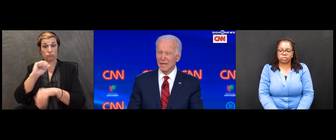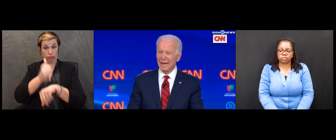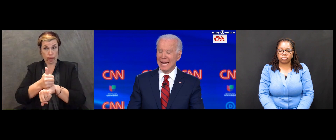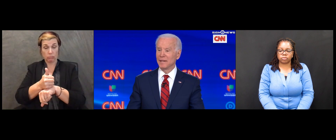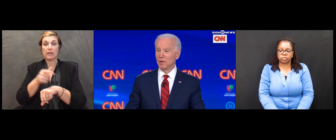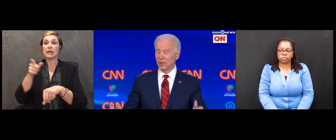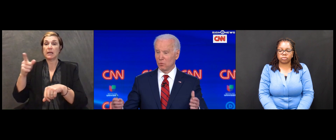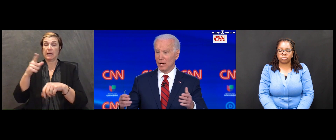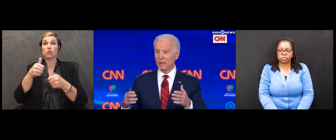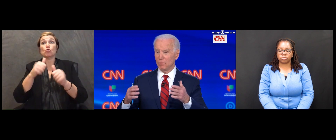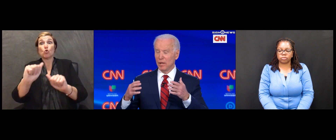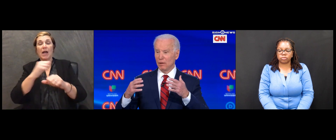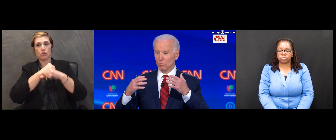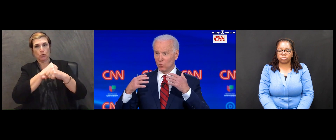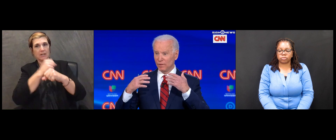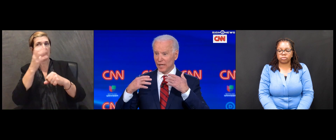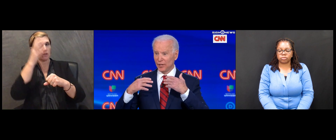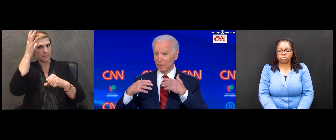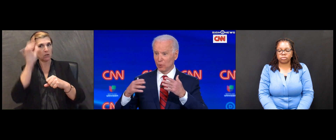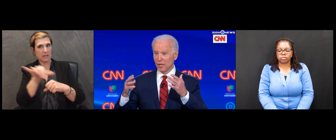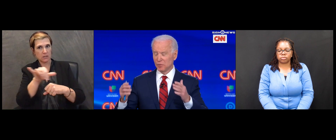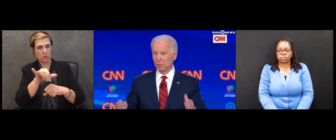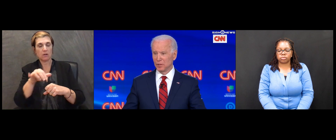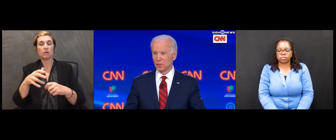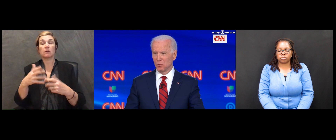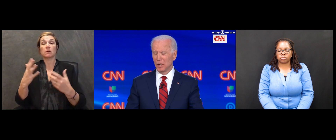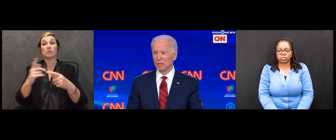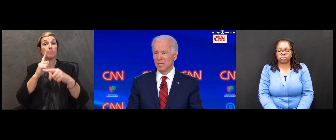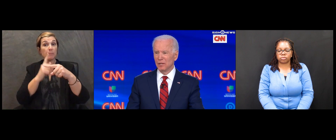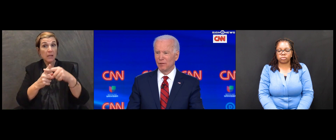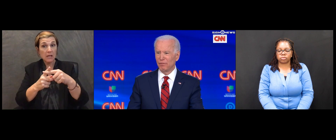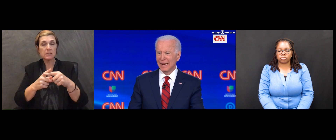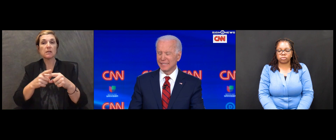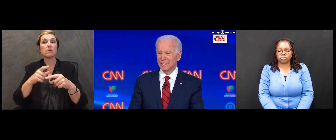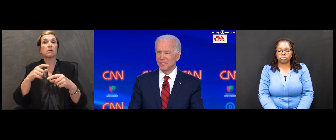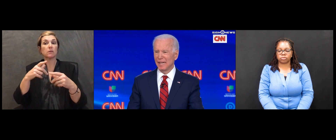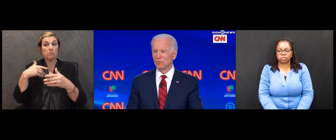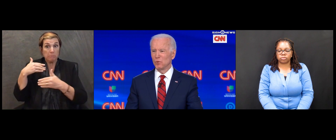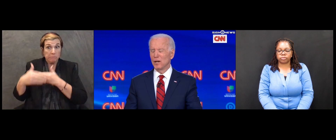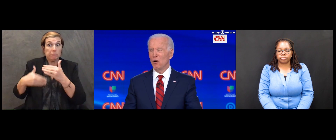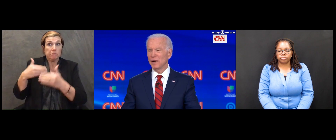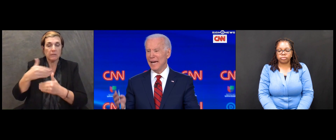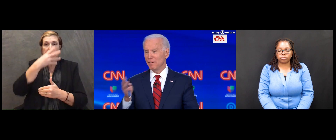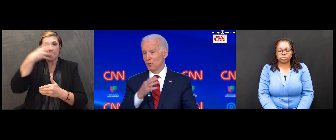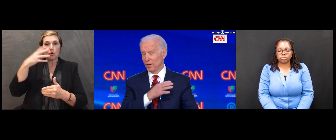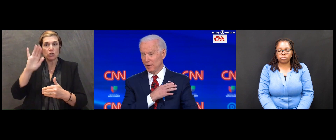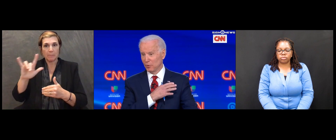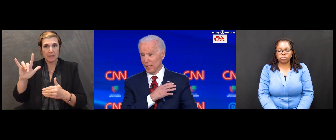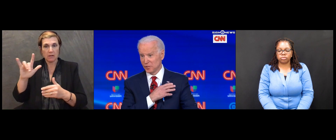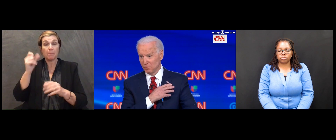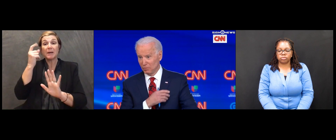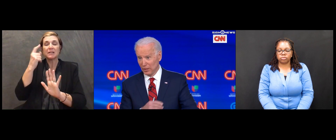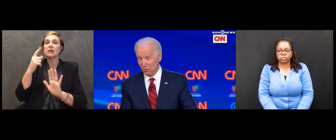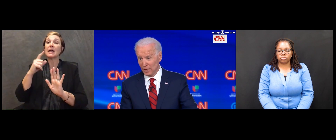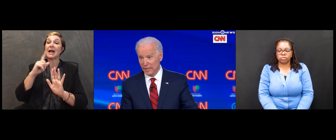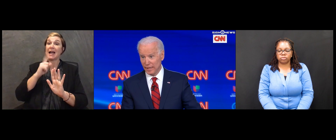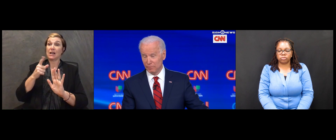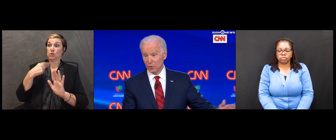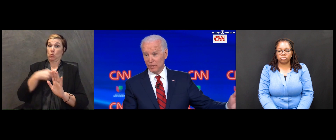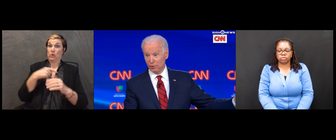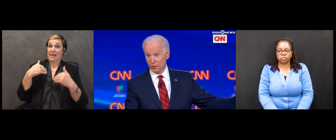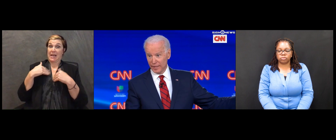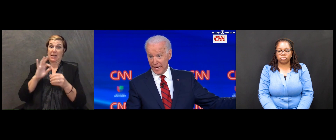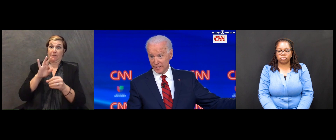well. And by the way, moving on an immigration bill as well. The fact is that we already had a vote on an immigration bill, by the way,